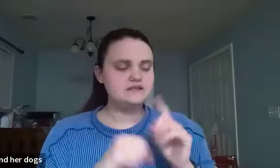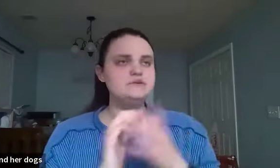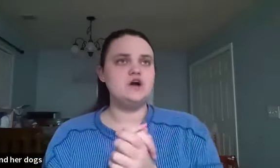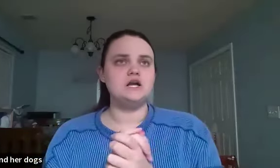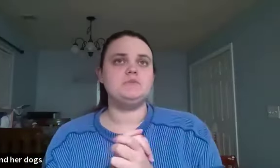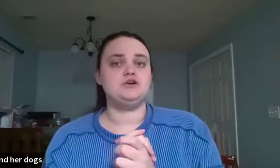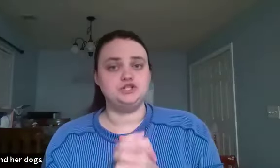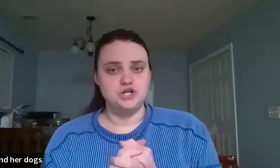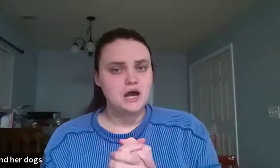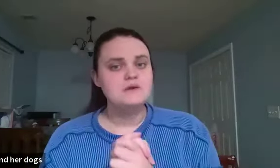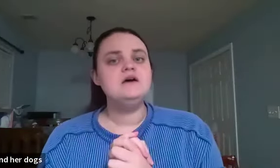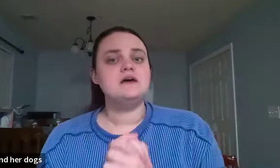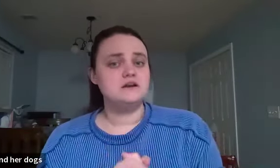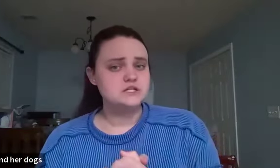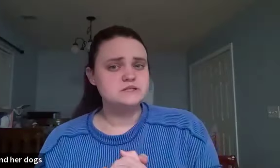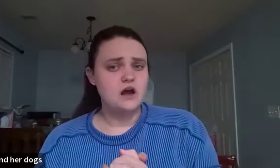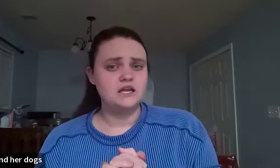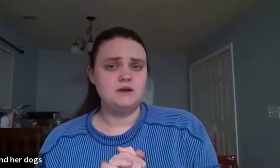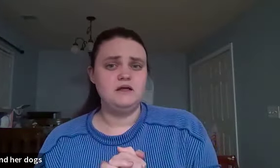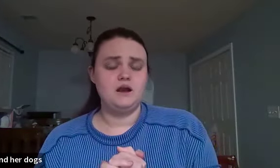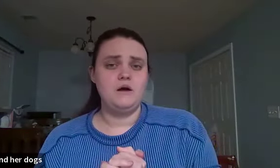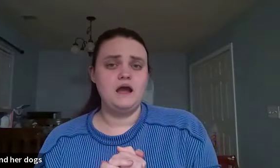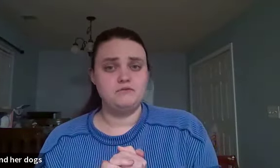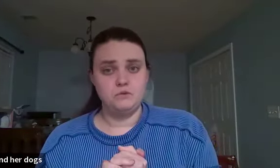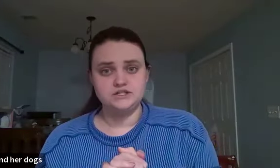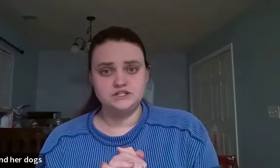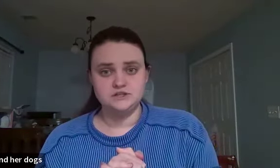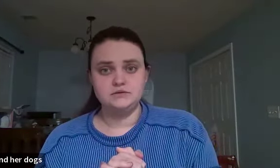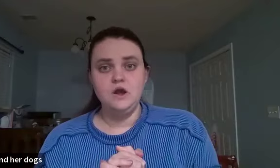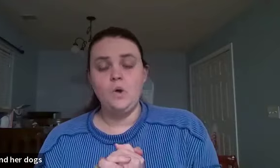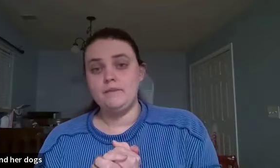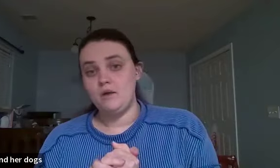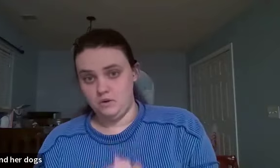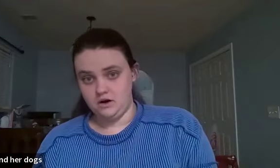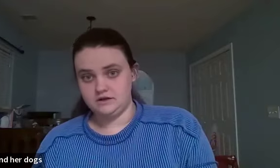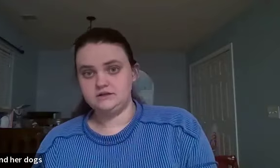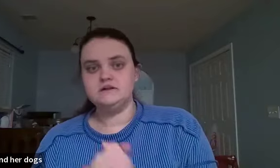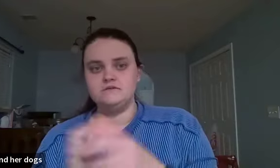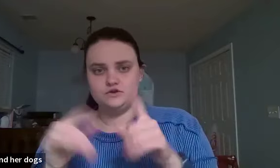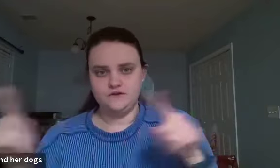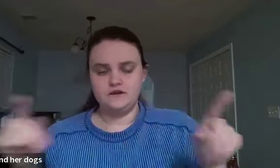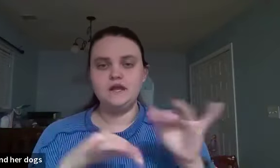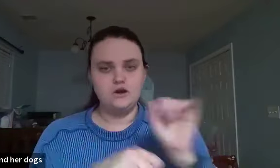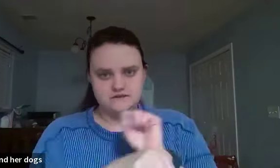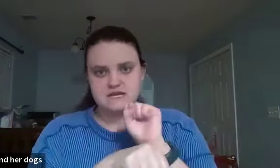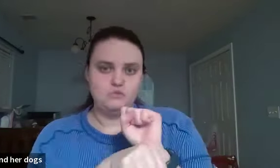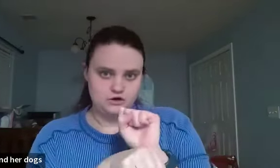That can be talking about your job. That can also be talking about like, oh, I have work to do. Oh, I'm at work. Those vary. They are the same